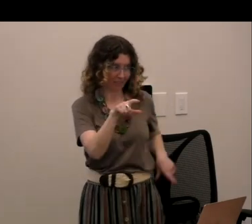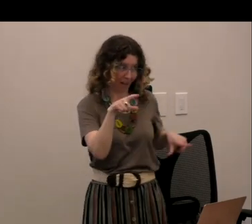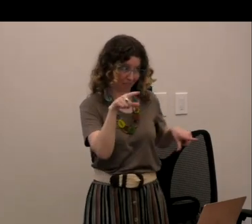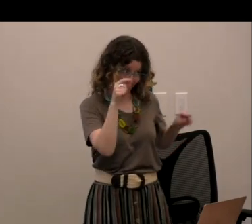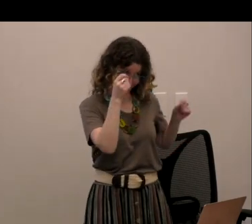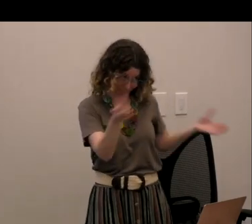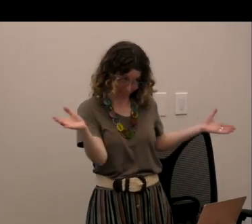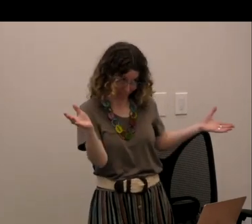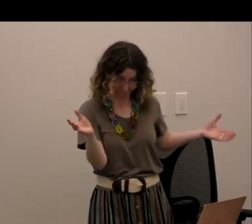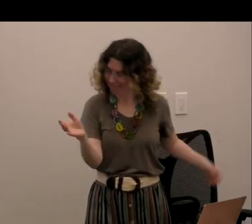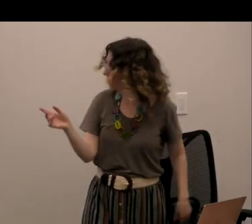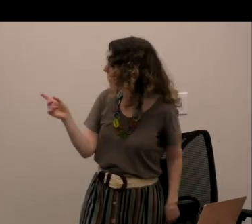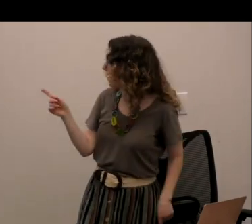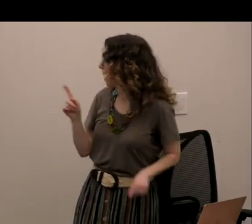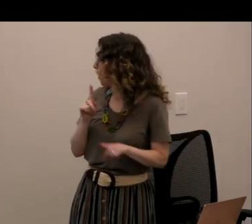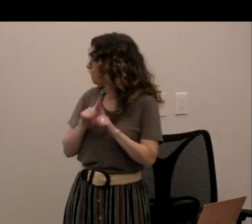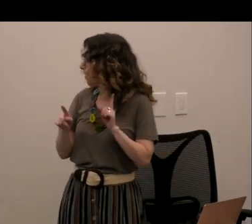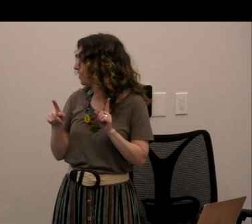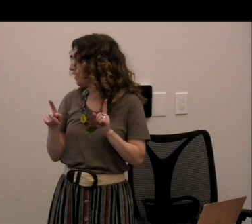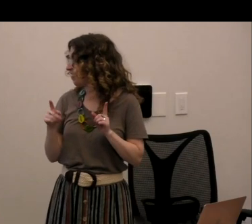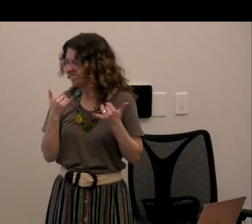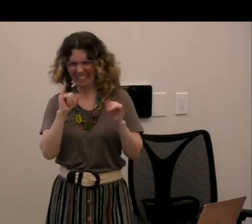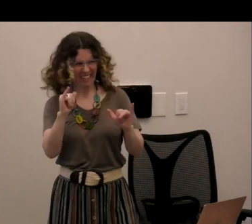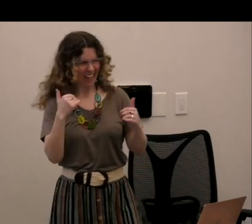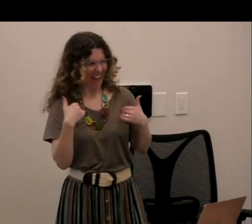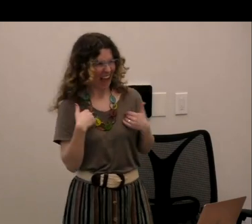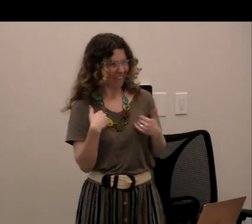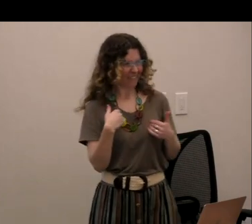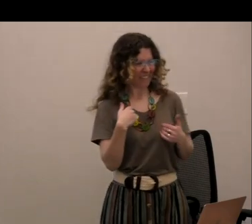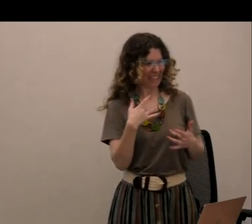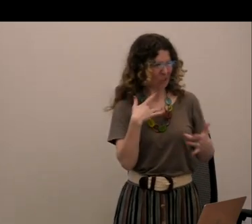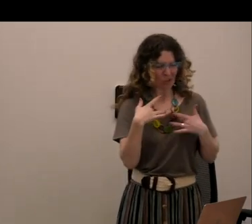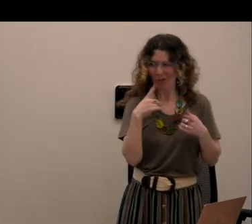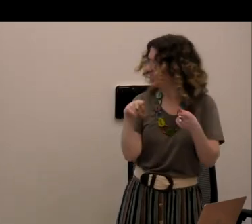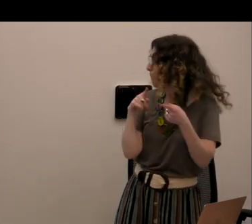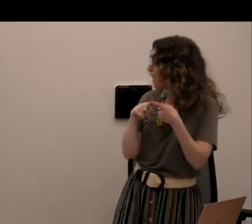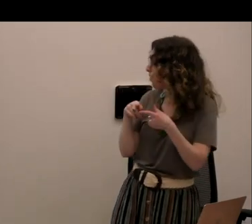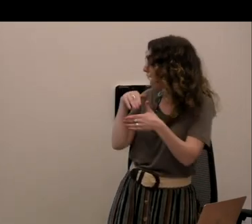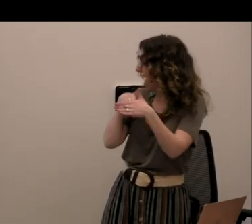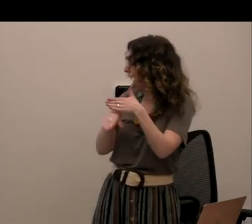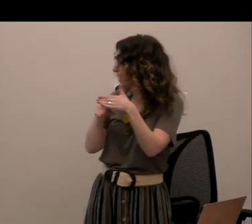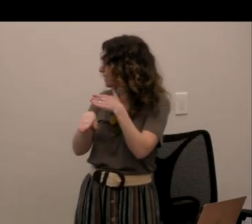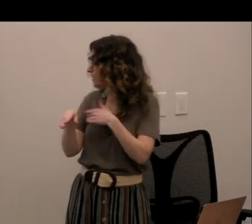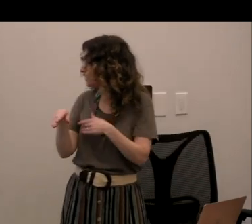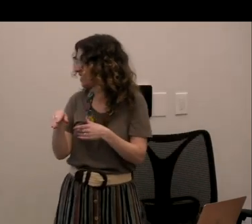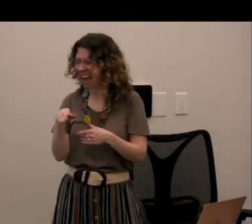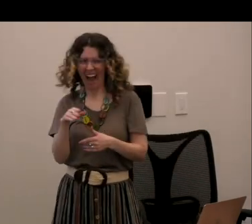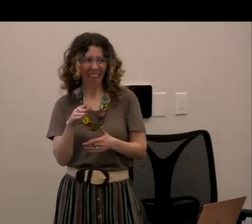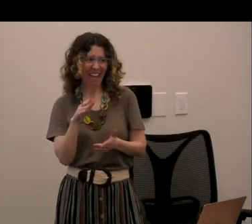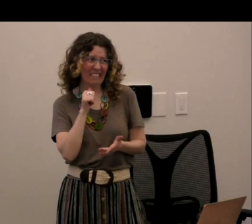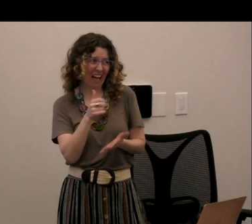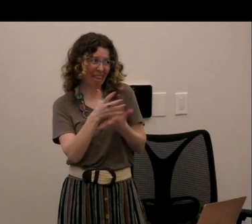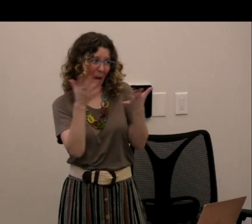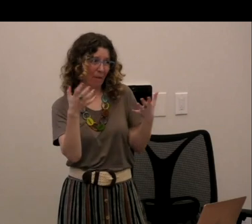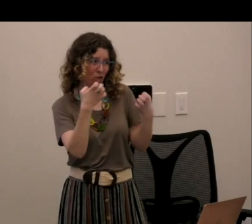They earn money from students taking ASL classes. However, there are still concerns about access.